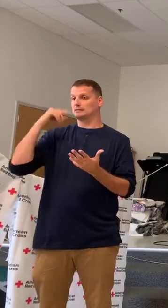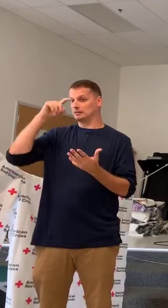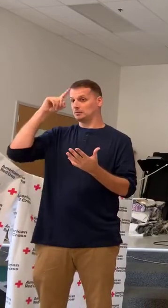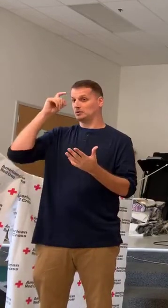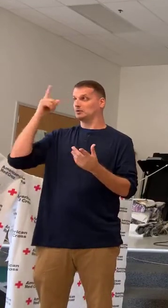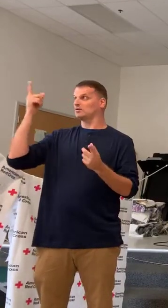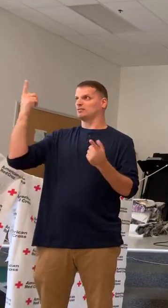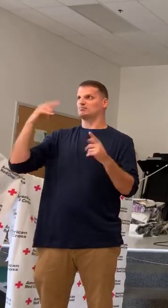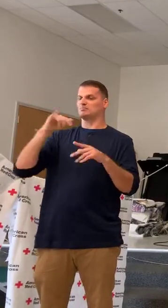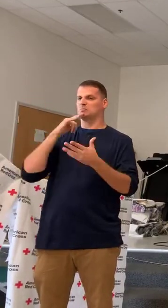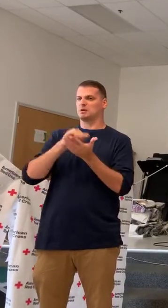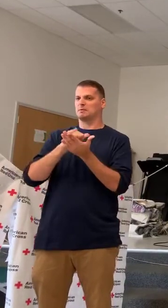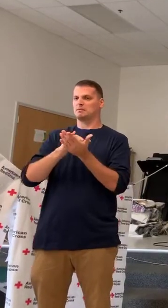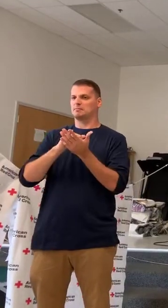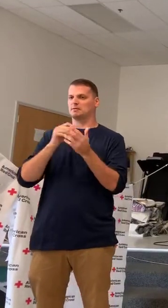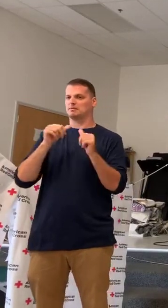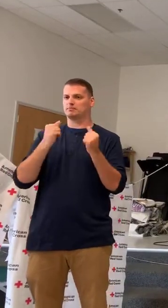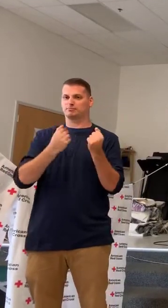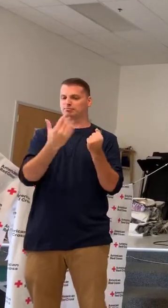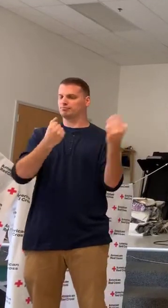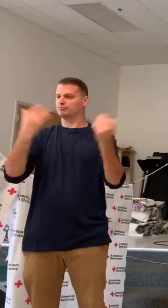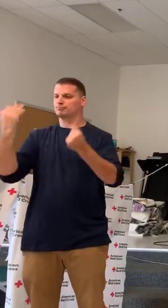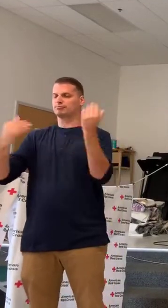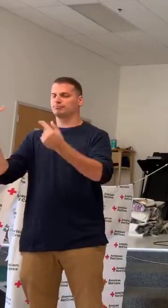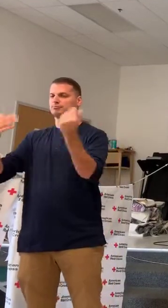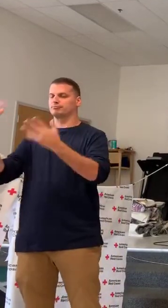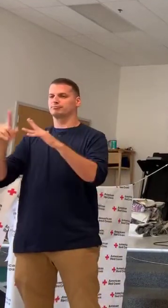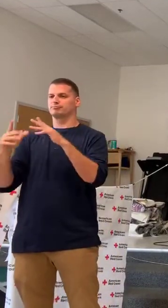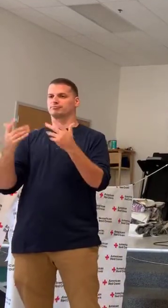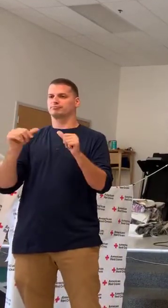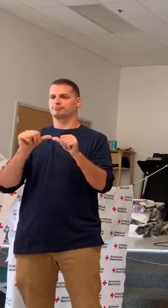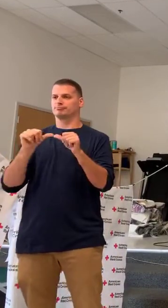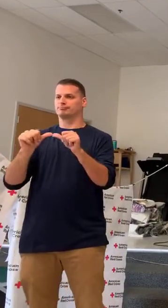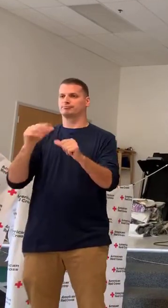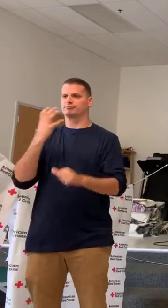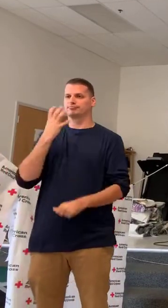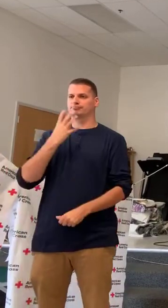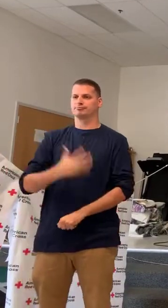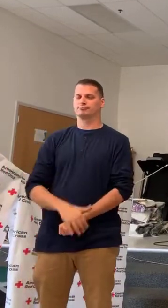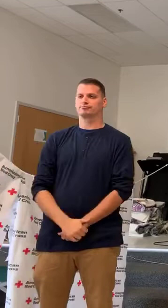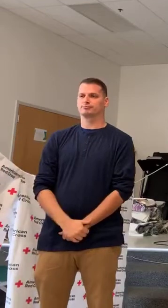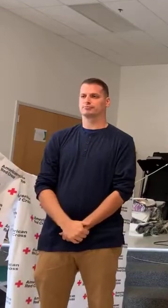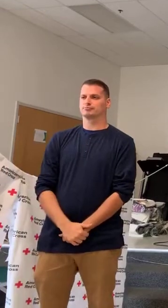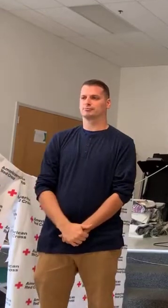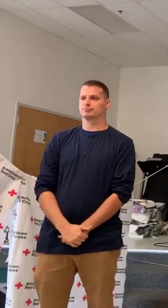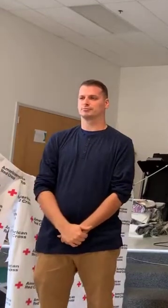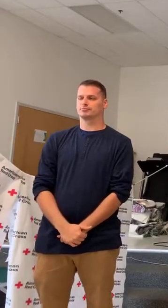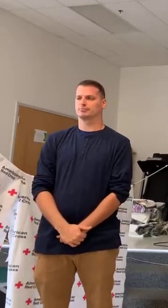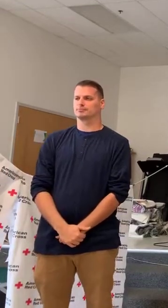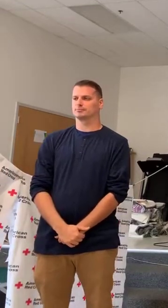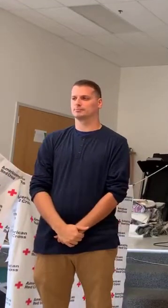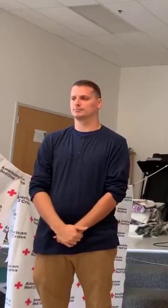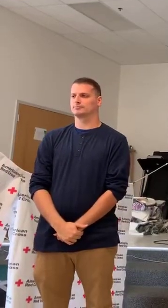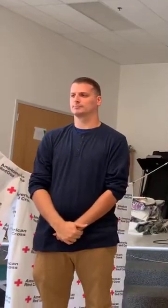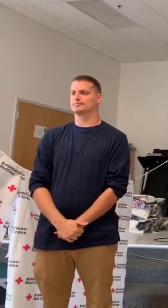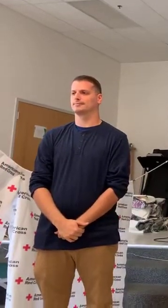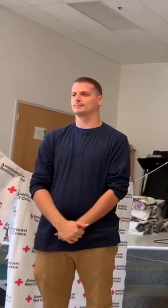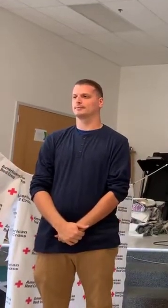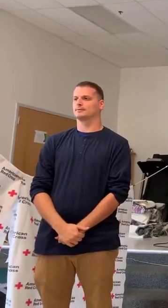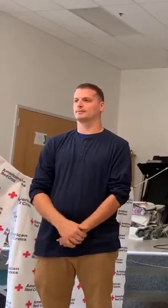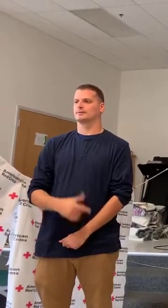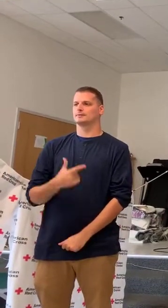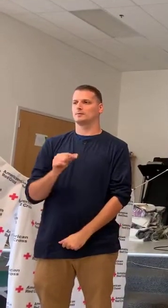Okay, great. Let's go to the breakouts, and we'll Dale, still look at those comments. One more time. Go ahead, one more. I'm so sorry. This is called a go-back. This is a